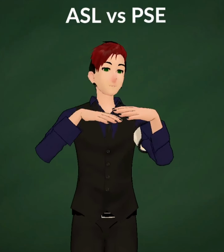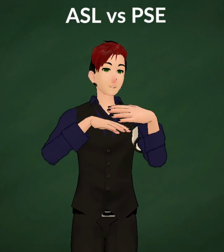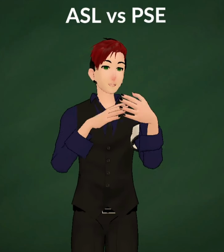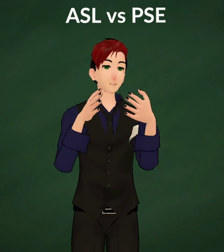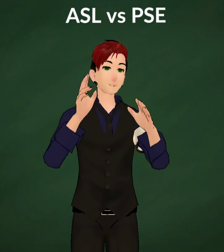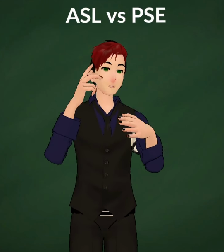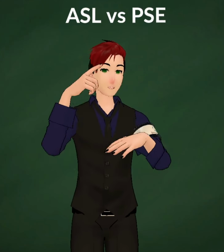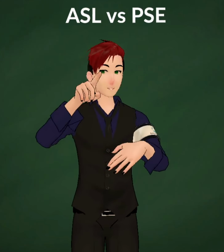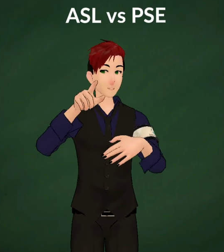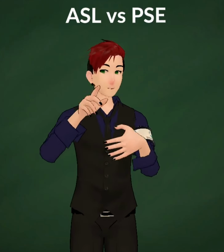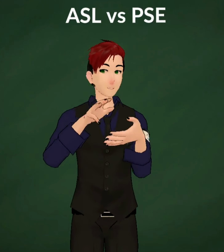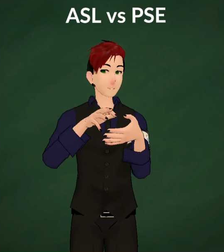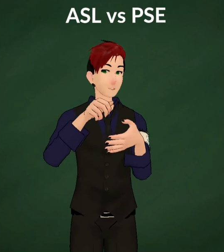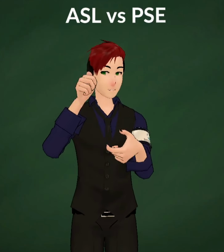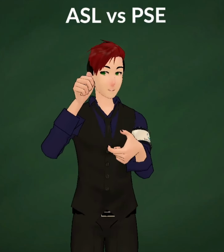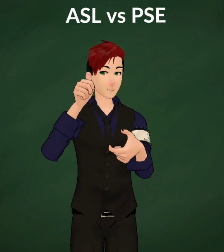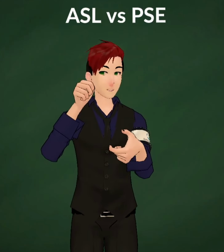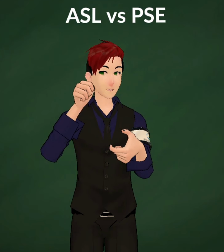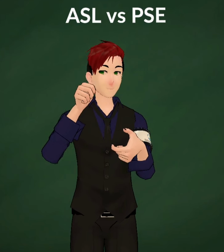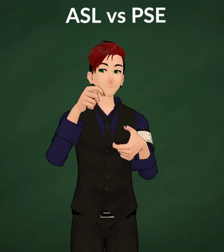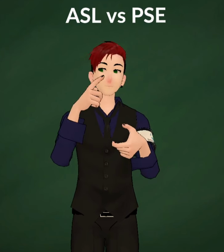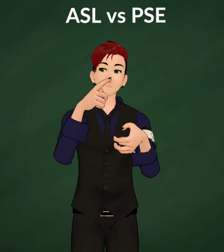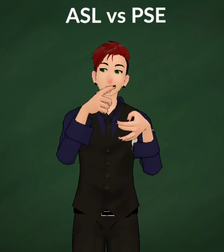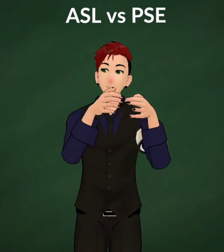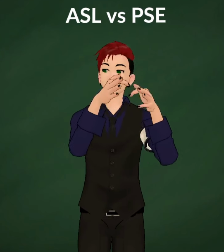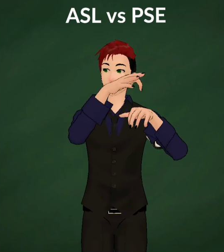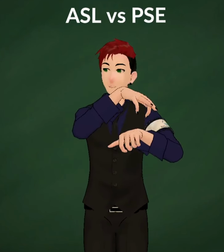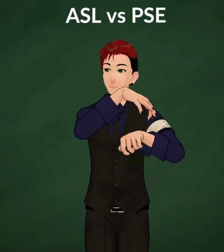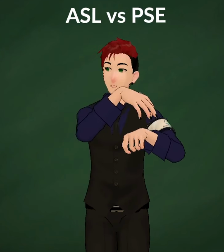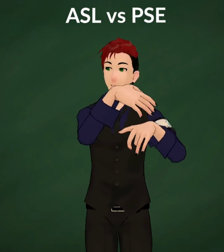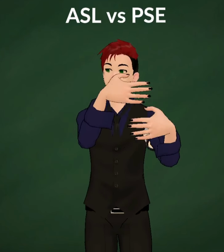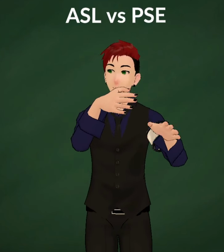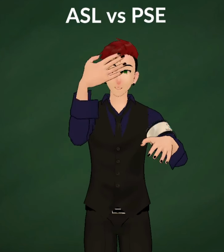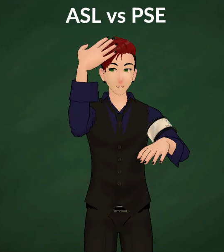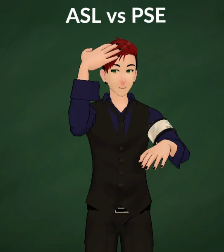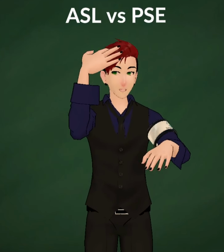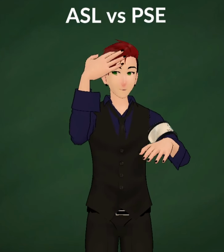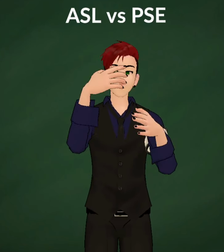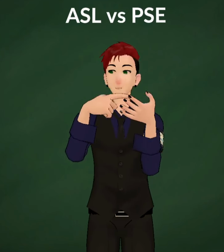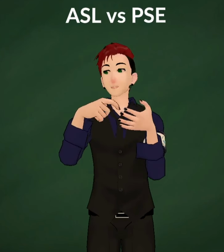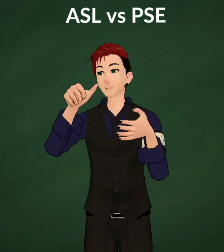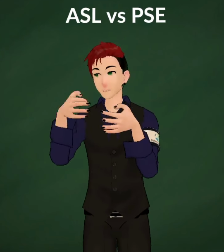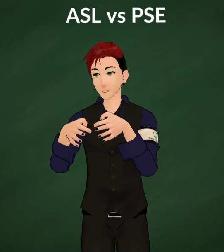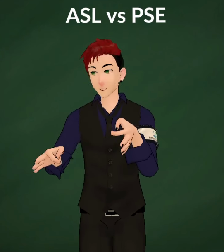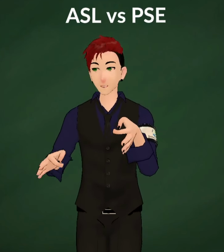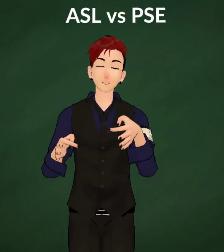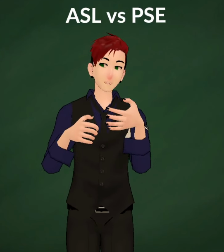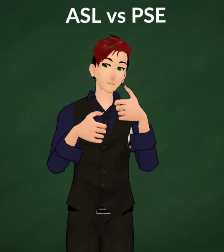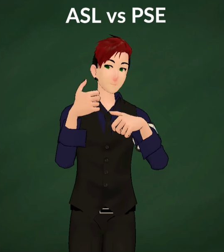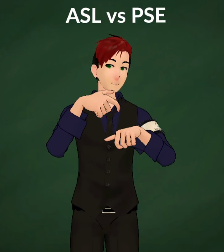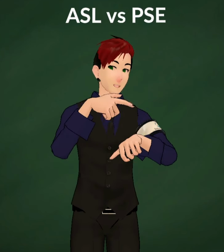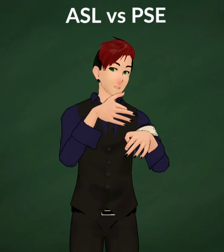most accessible way for them to start learning. They're taking the English that they already know, or sometimes other languages, but most of the time